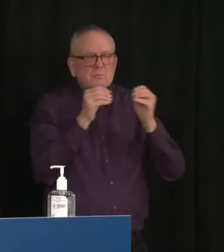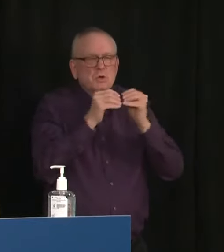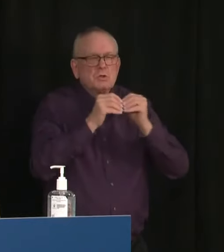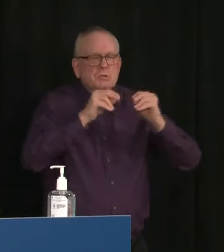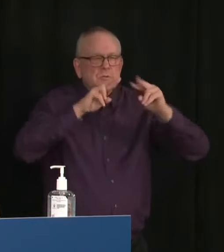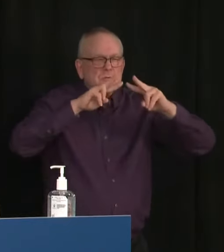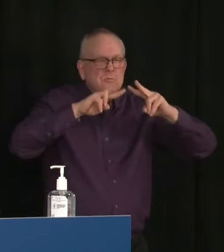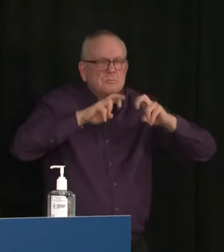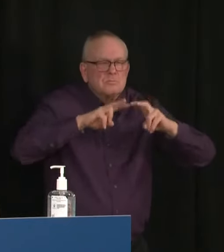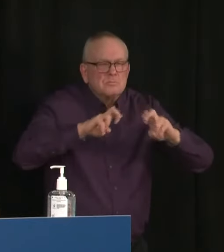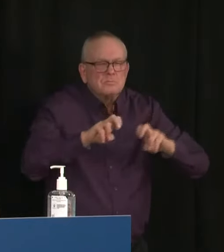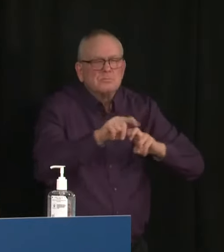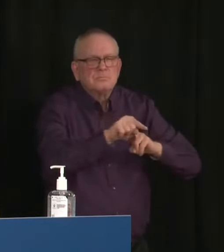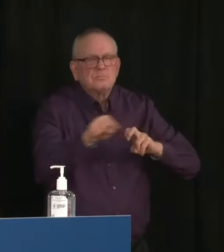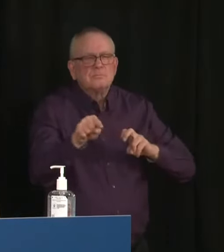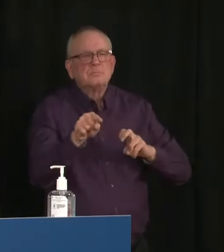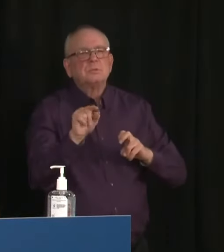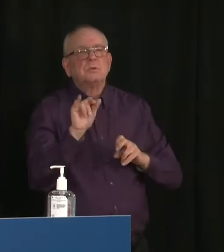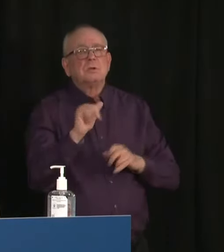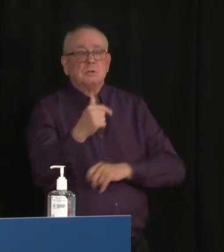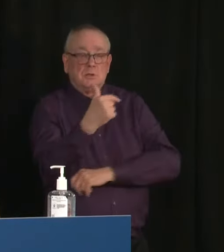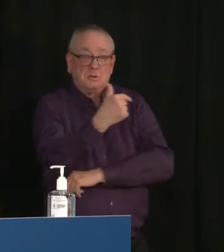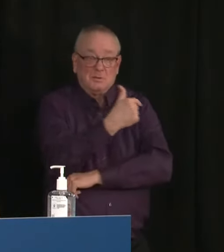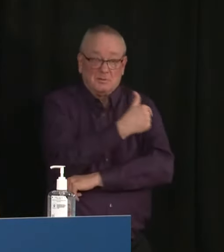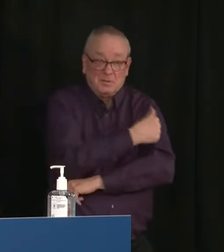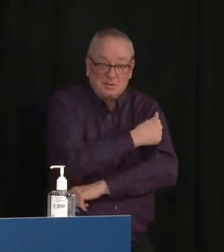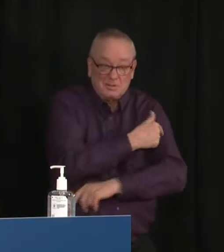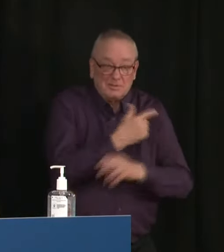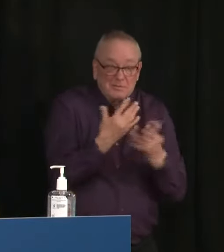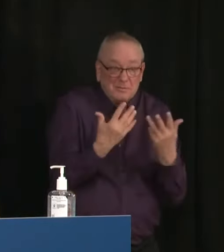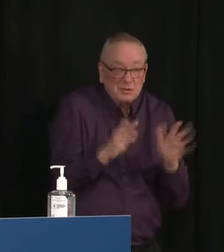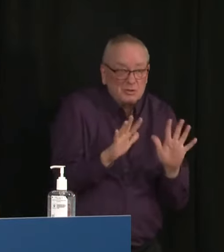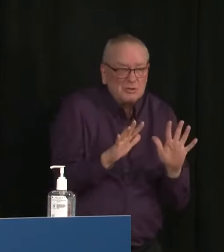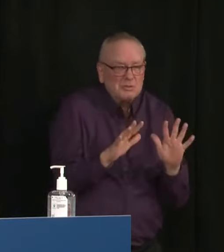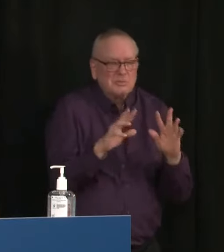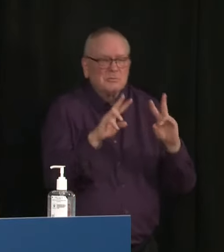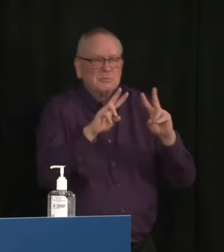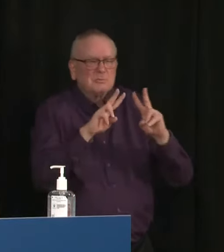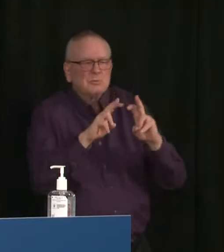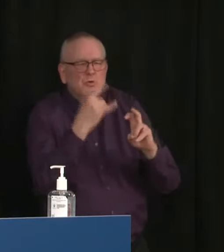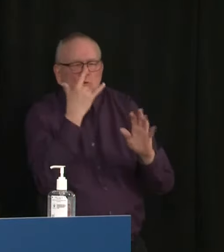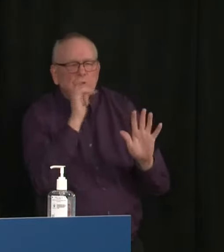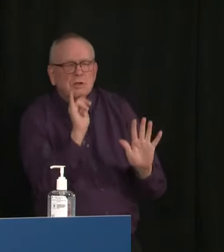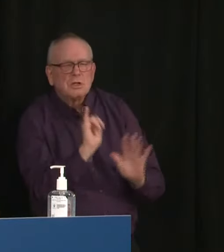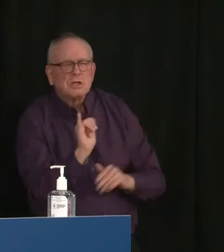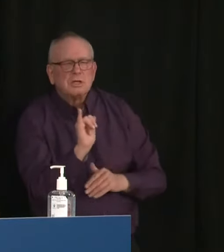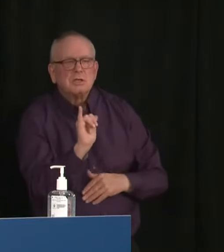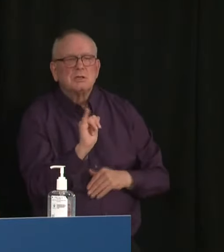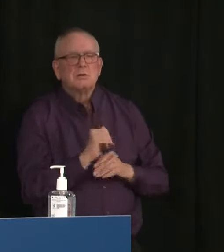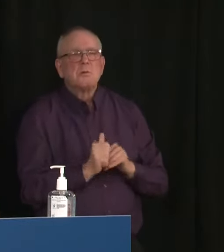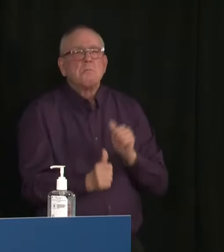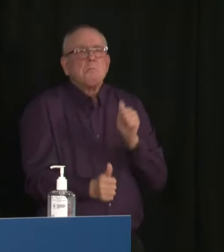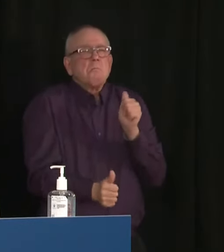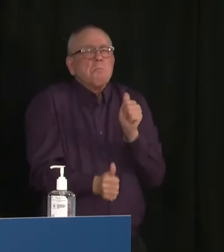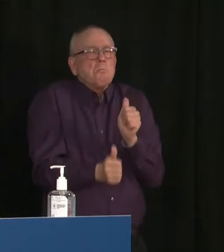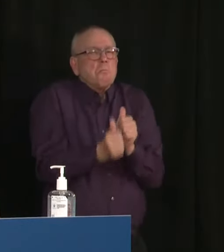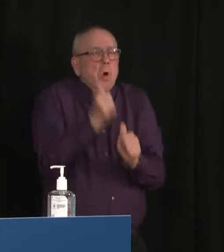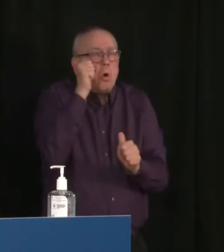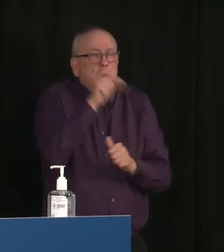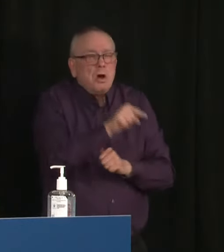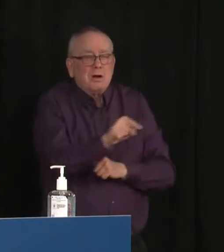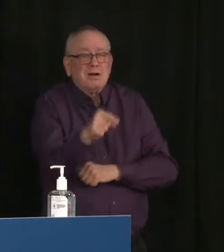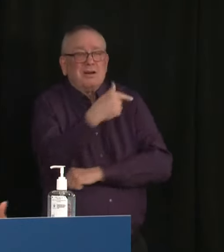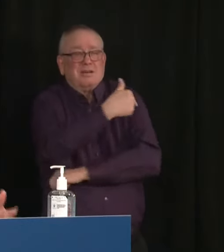seen in people who have received vaccine. The vast majority of those who are infected after they've been vaccinated